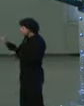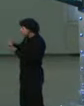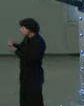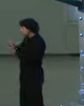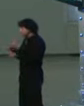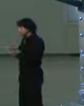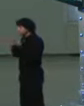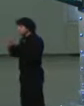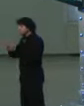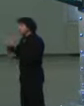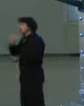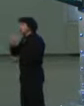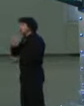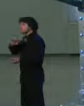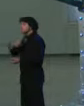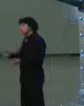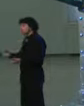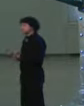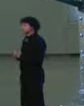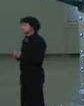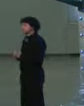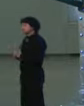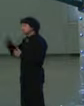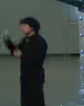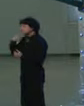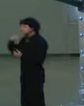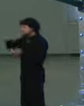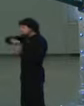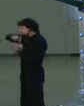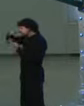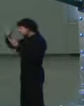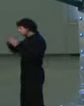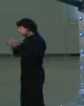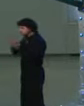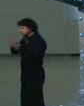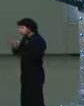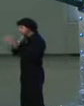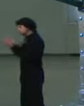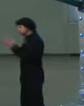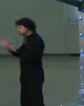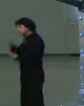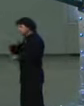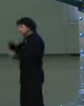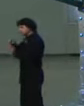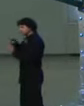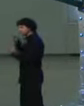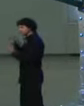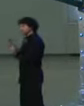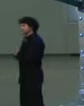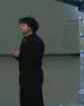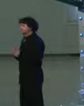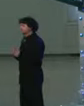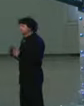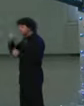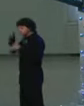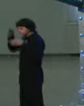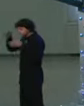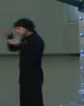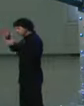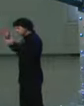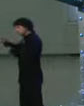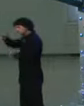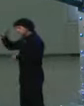But a variety of starting points and a variety of focus around it. And I see a lot of parallels of what has been happening in gaming